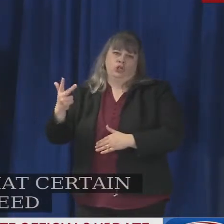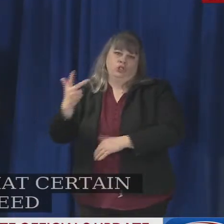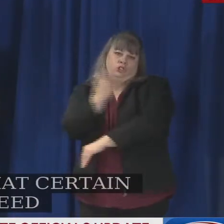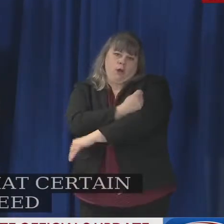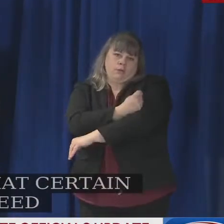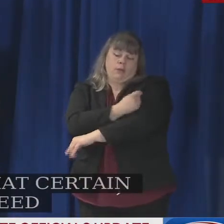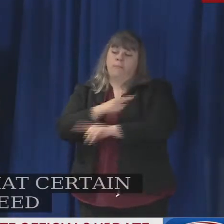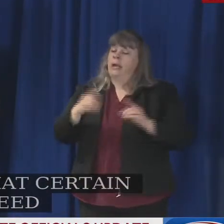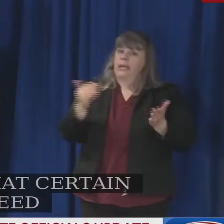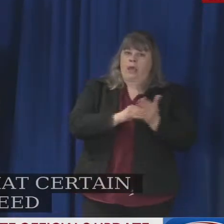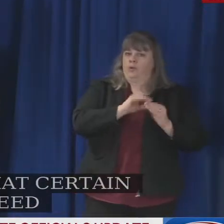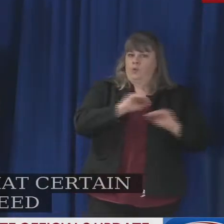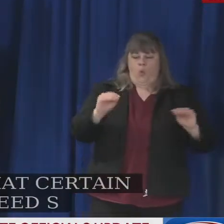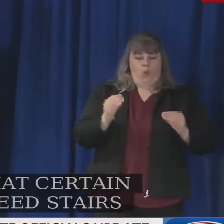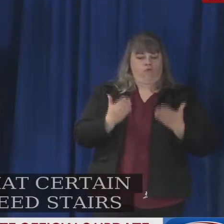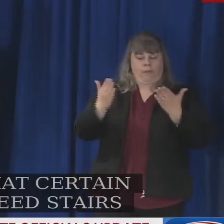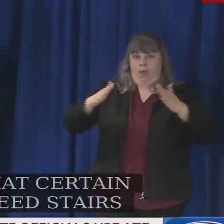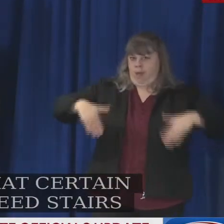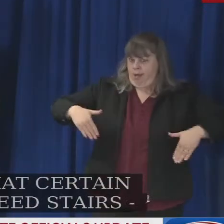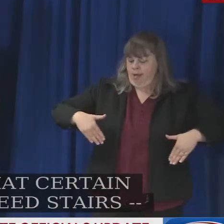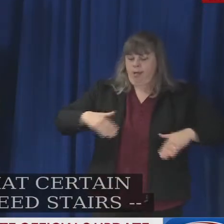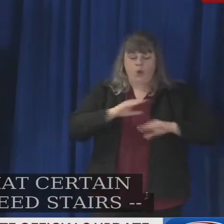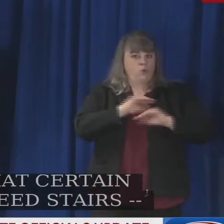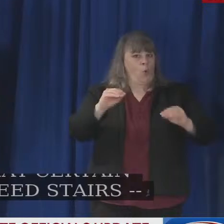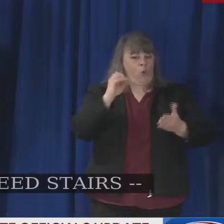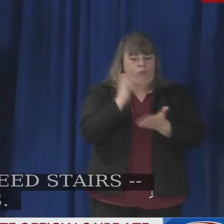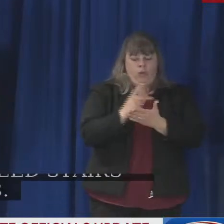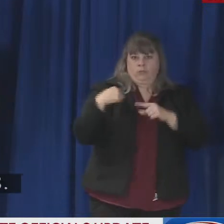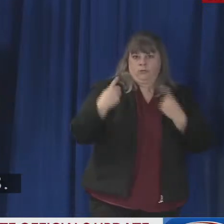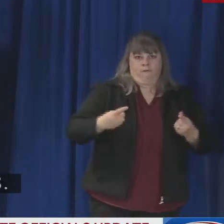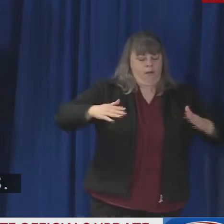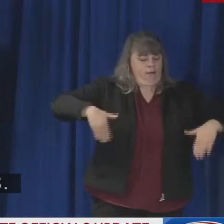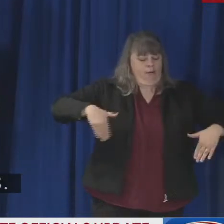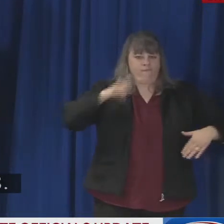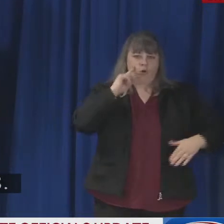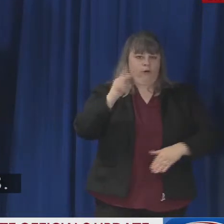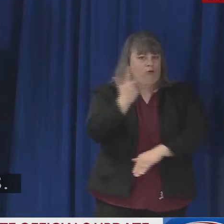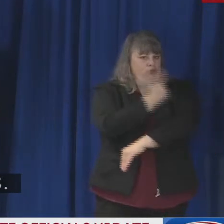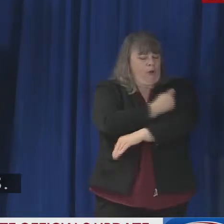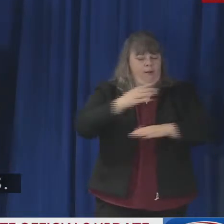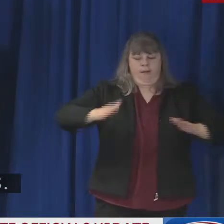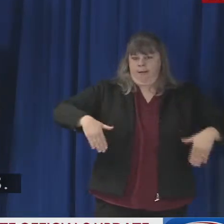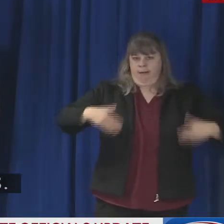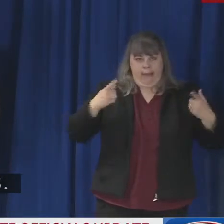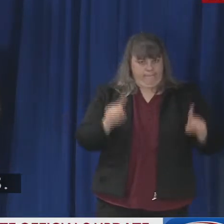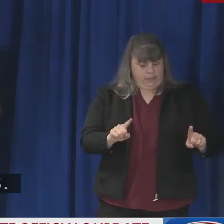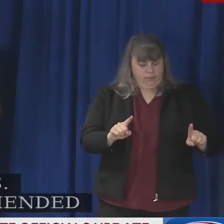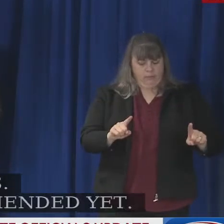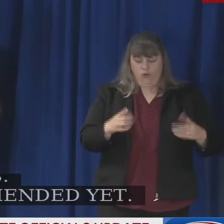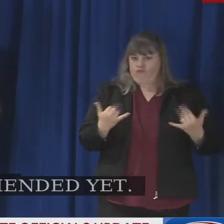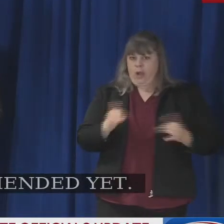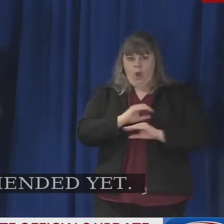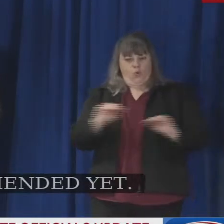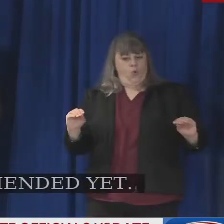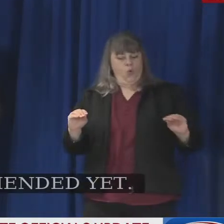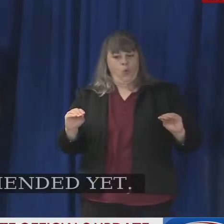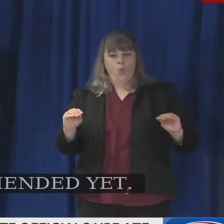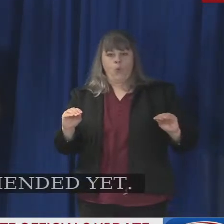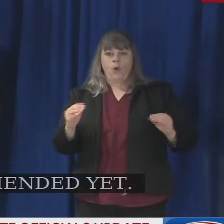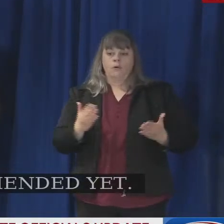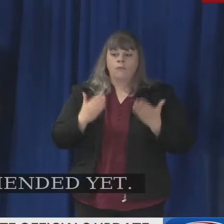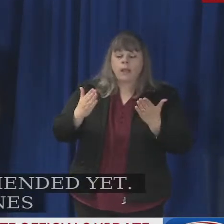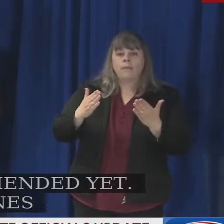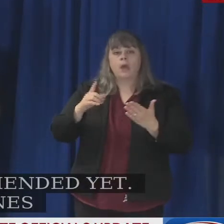None of the vaccines have received authorization for use as boosters. And so for right now, there is no recommendation or need for people to